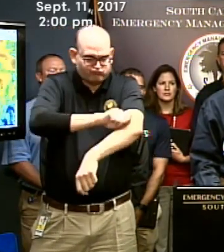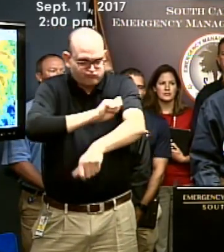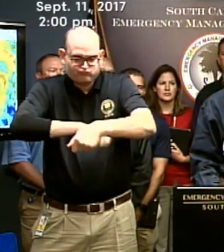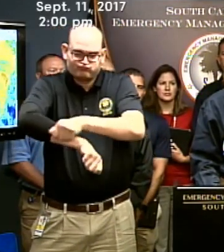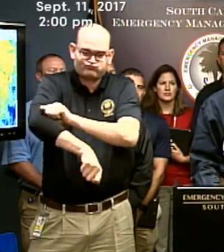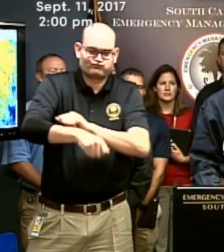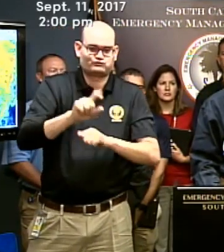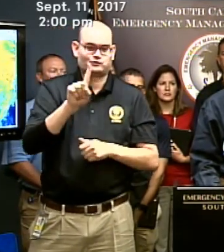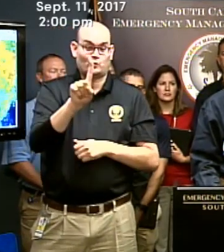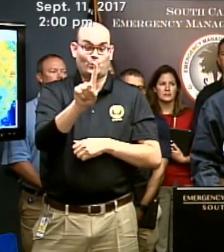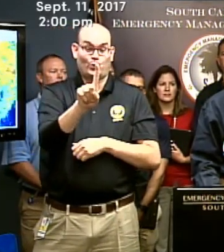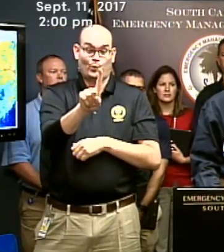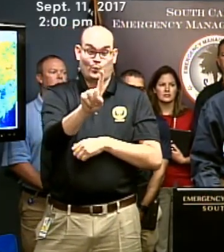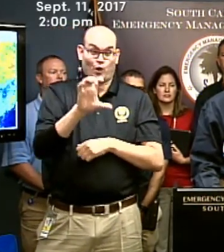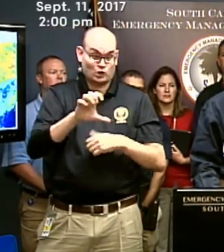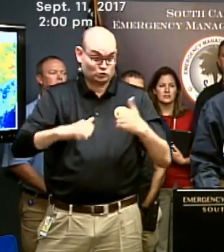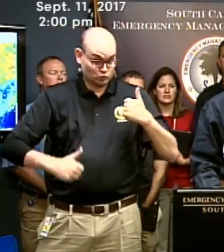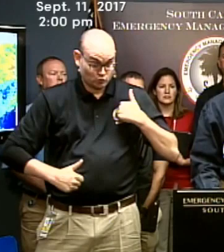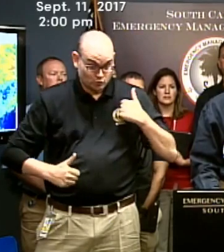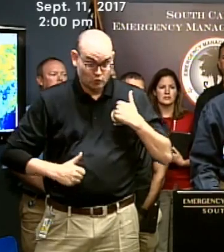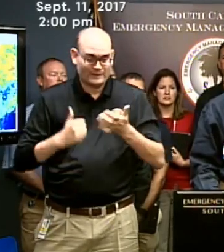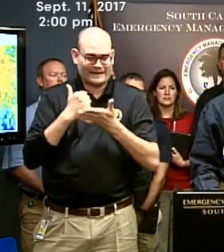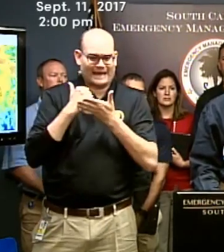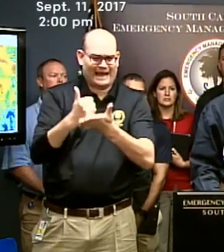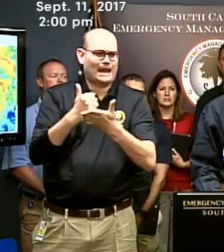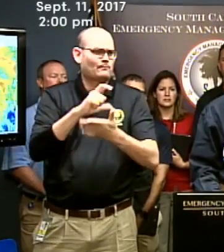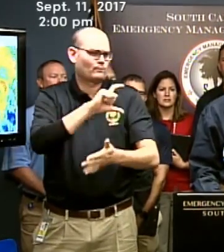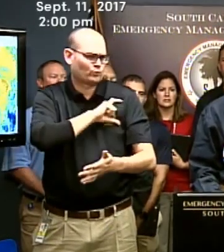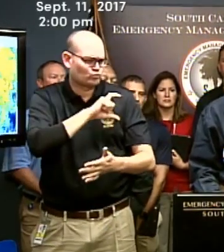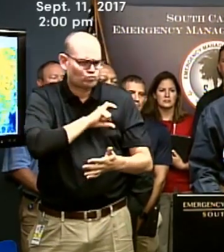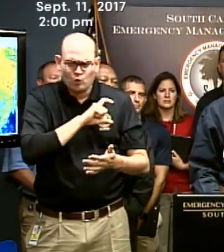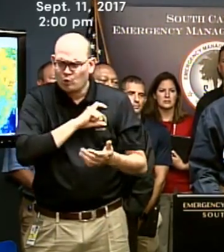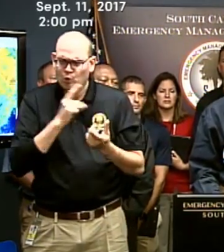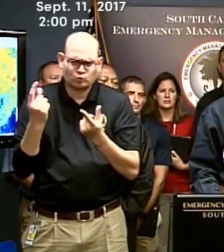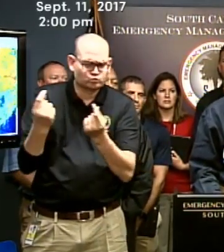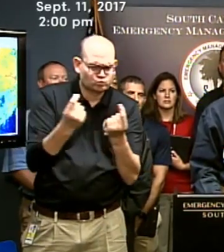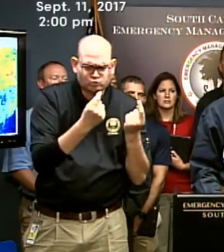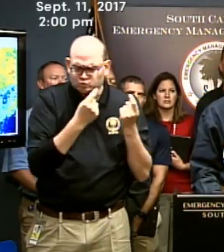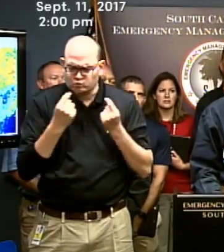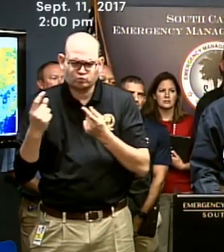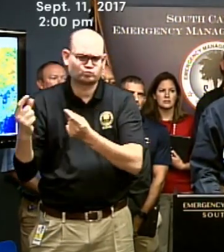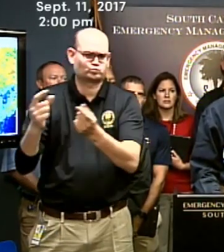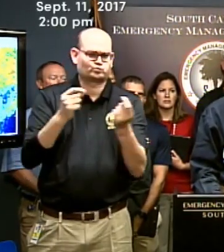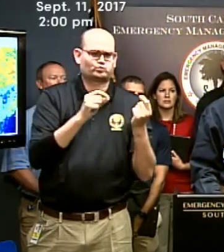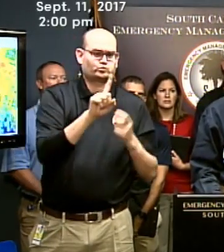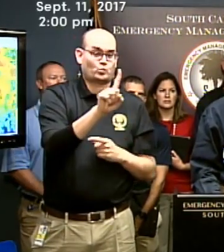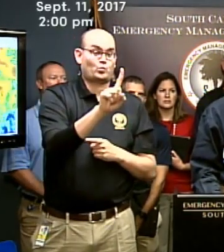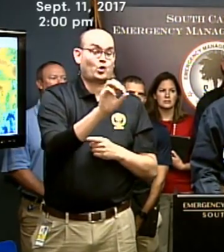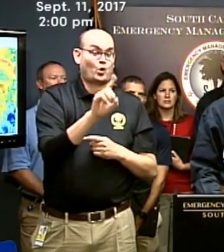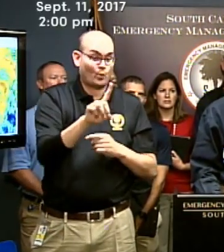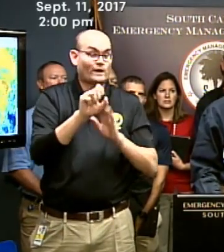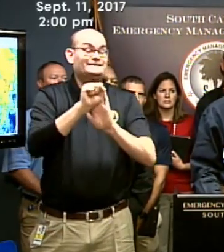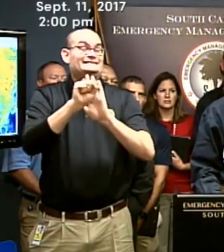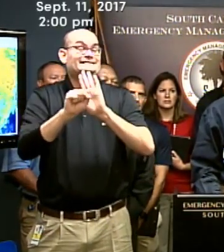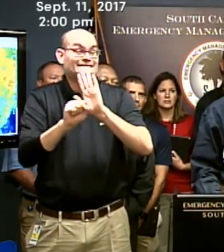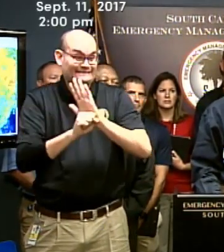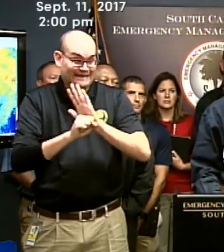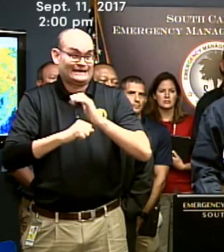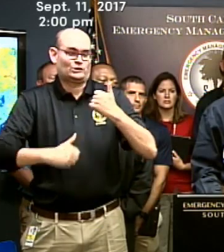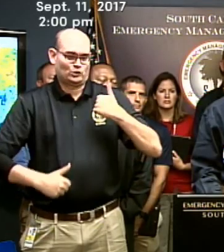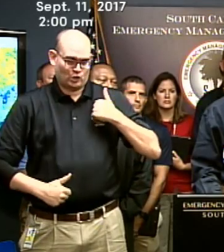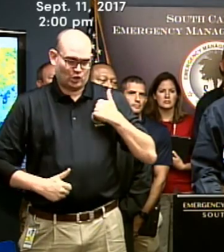now assisting law enforcement. There are 101 state guardsmen on duty right now. We